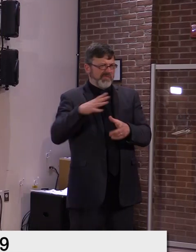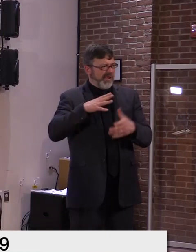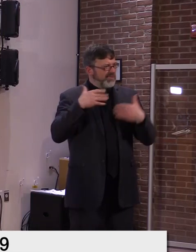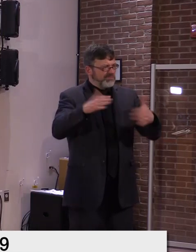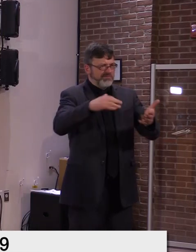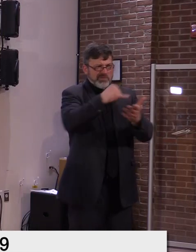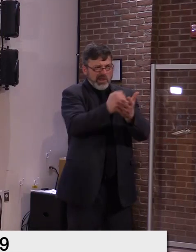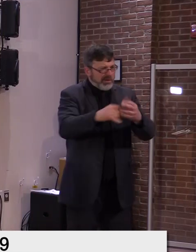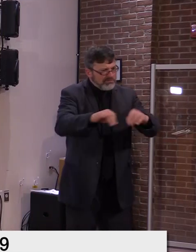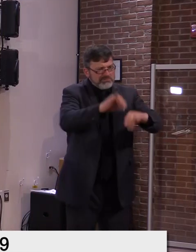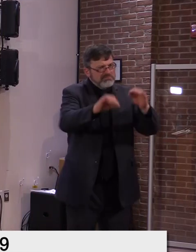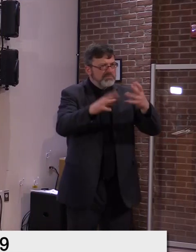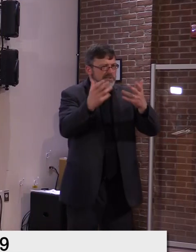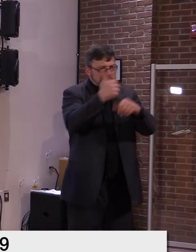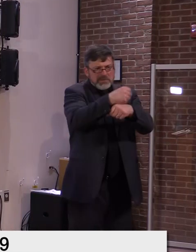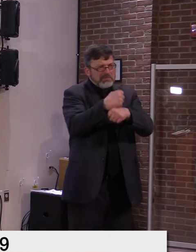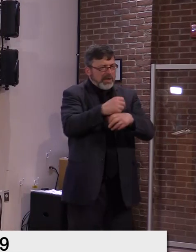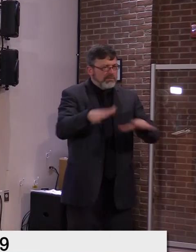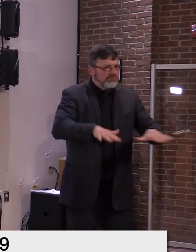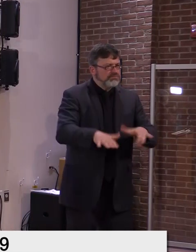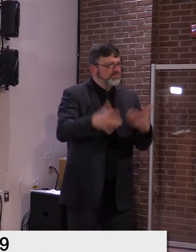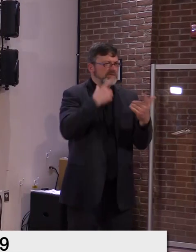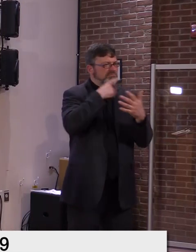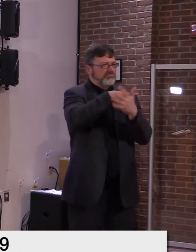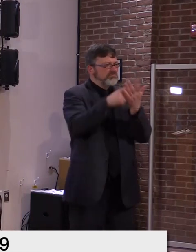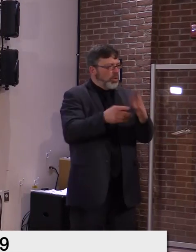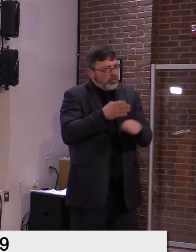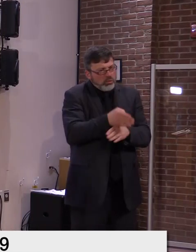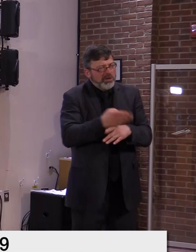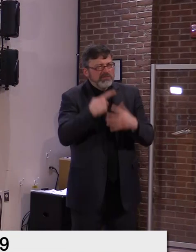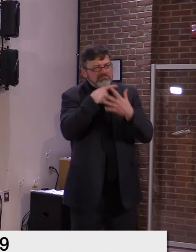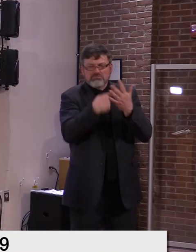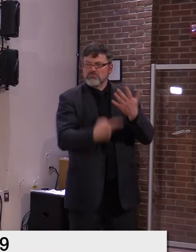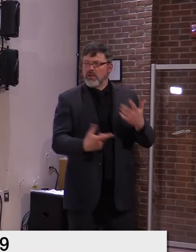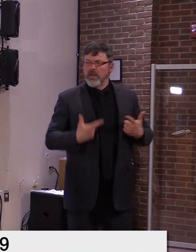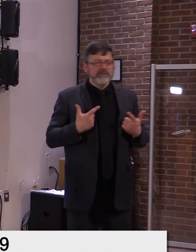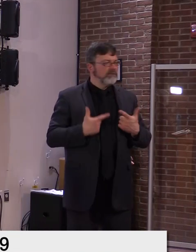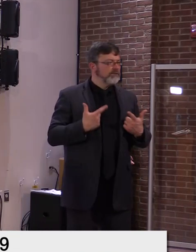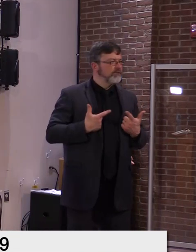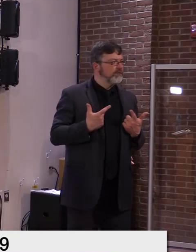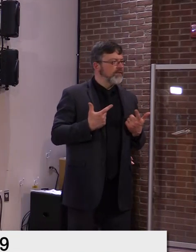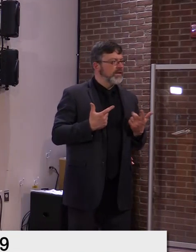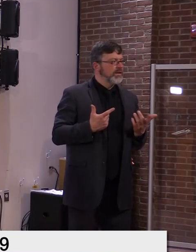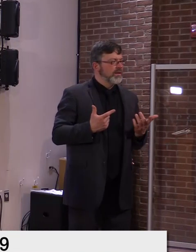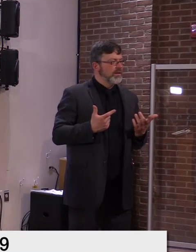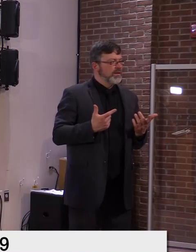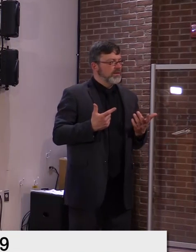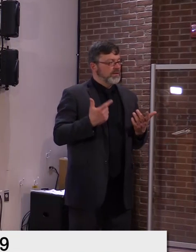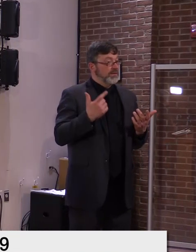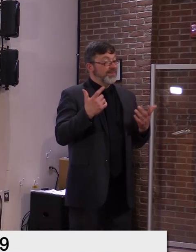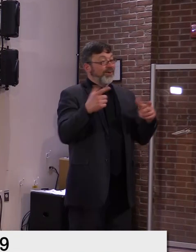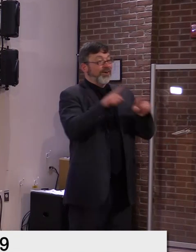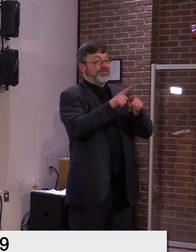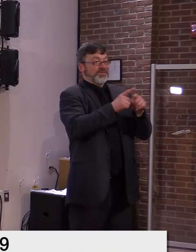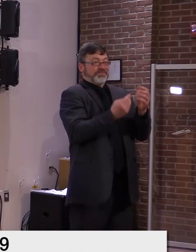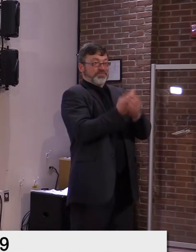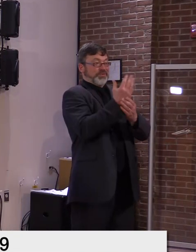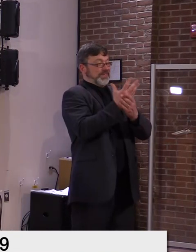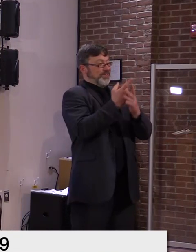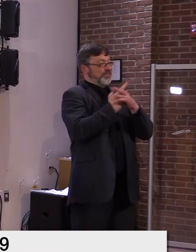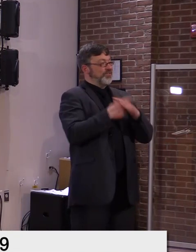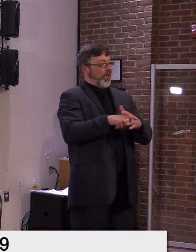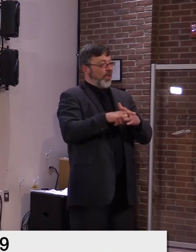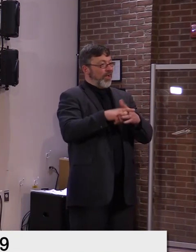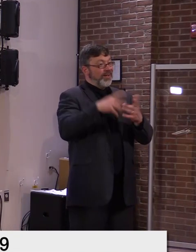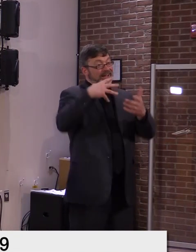classroom. And then I would also say, with the advent of our beautiful weather, it's really important for our districts and schools to be thinking